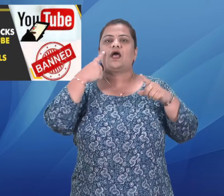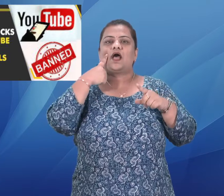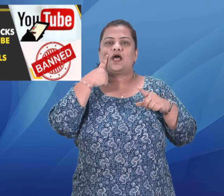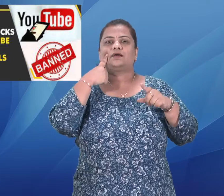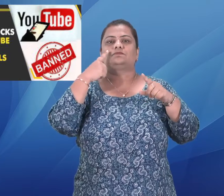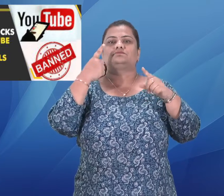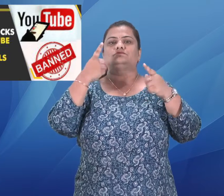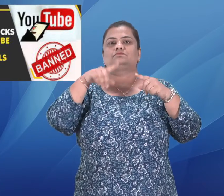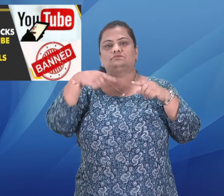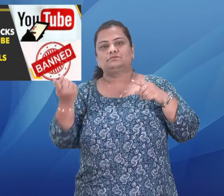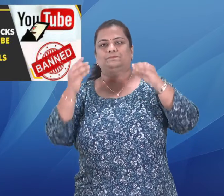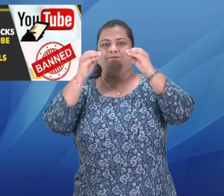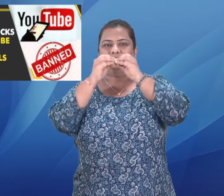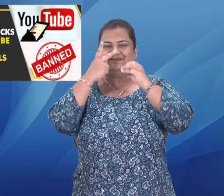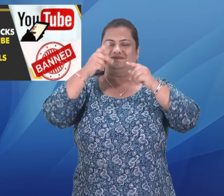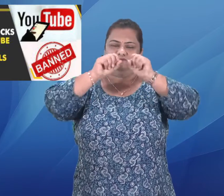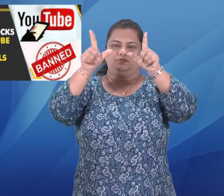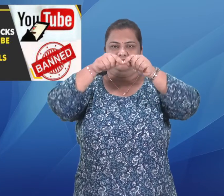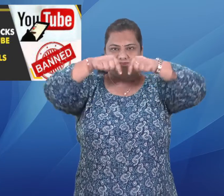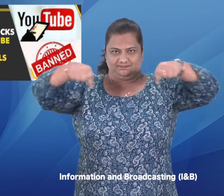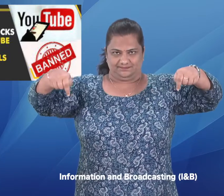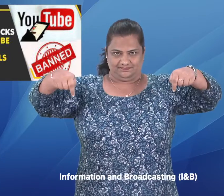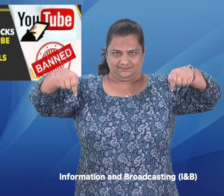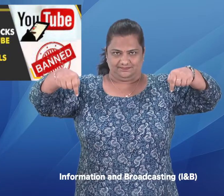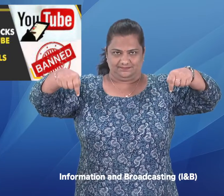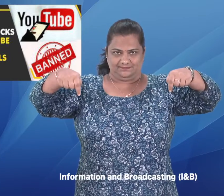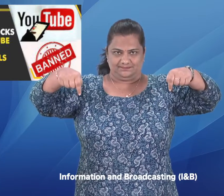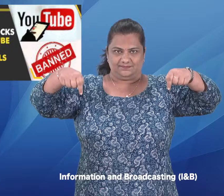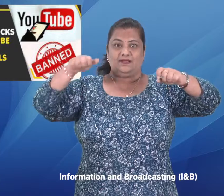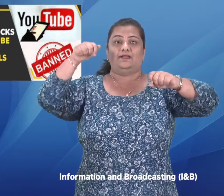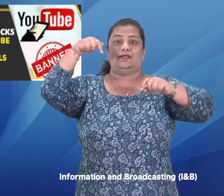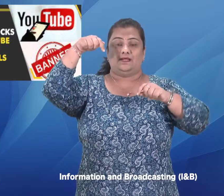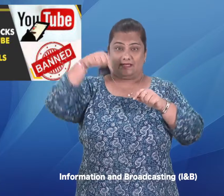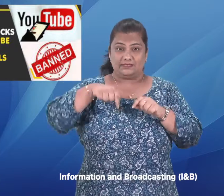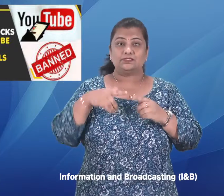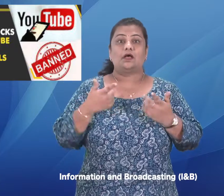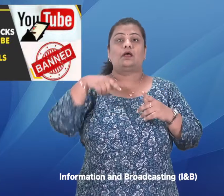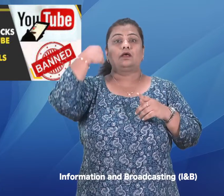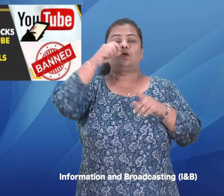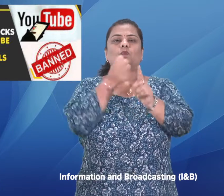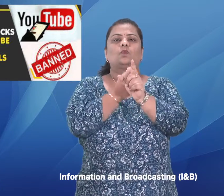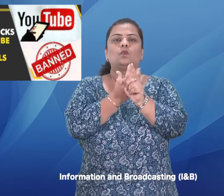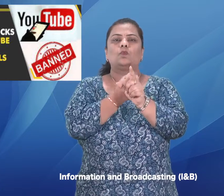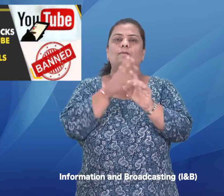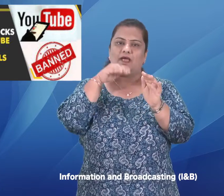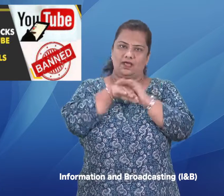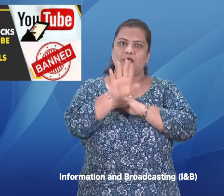which were being run from Pakistan and the rest from India under the IT Rules 2021. These channels had a